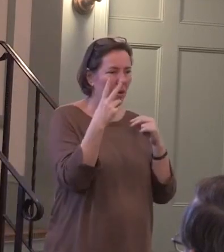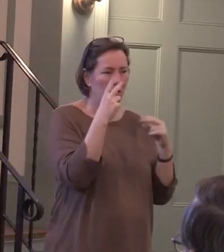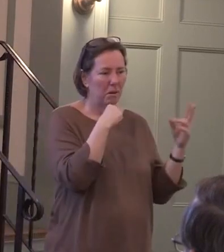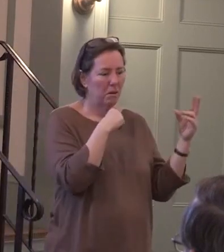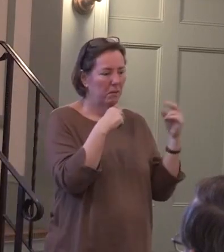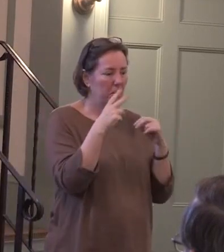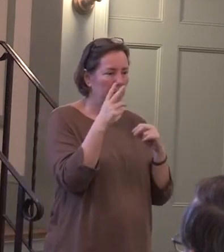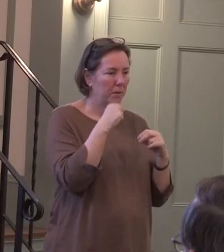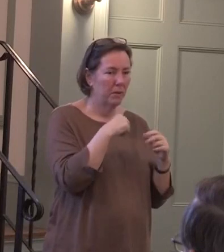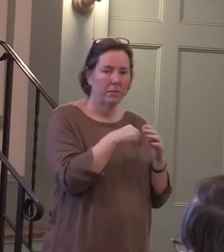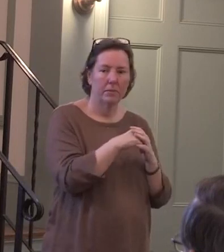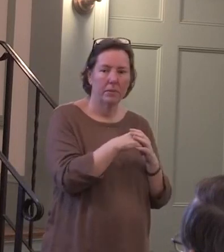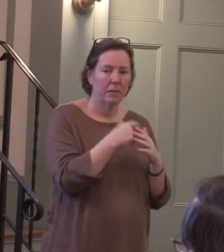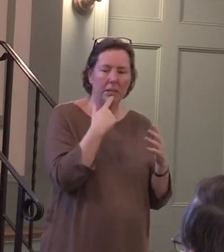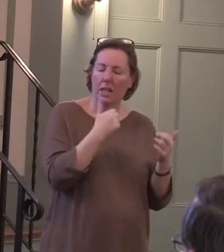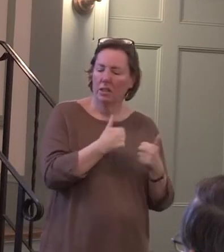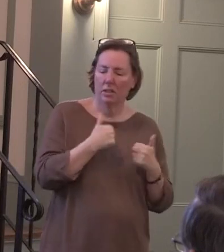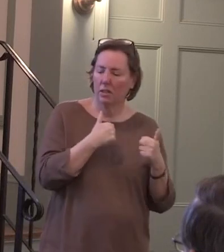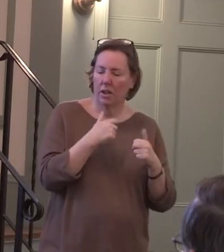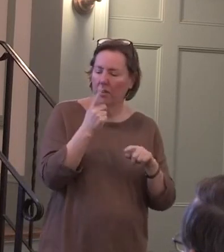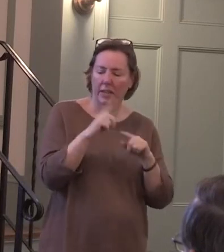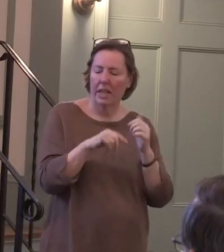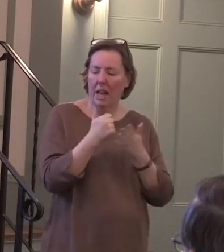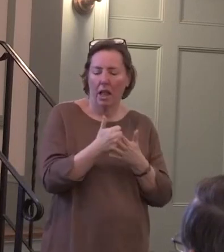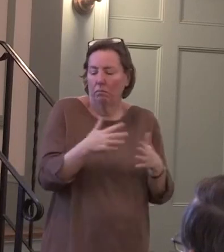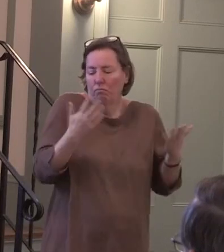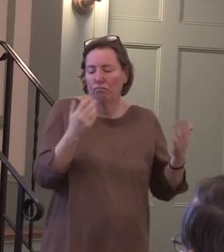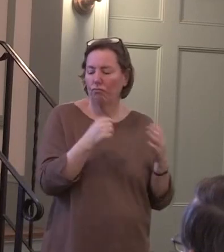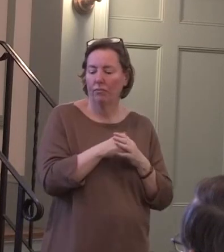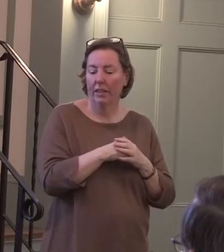spot. Said, I'm sorry, there's nothing we can do.